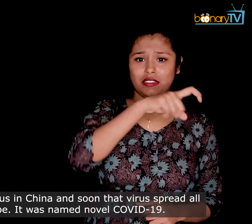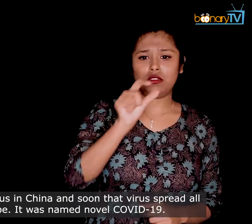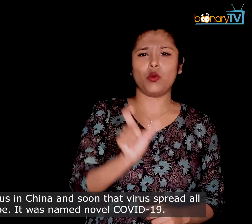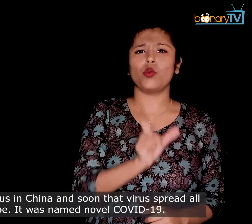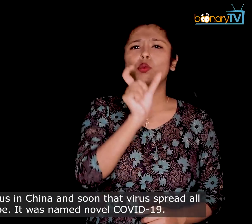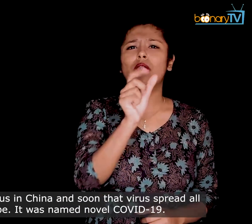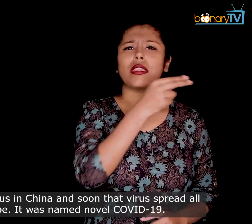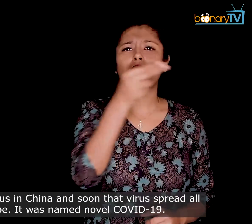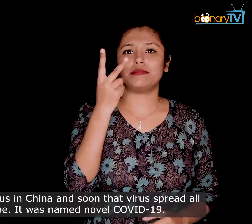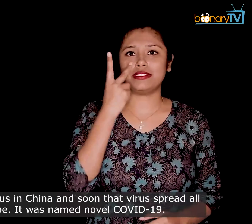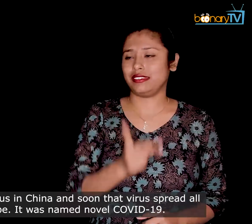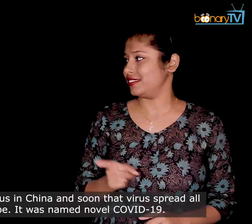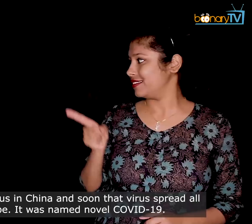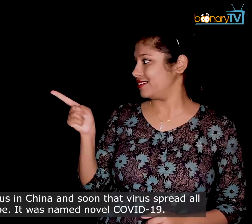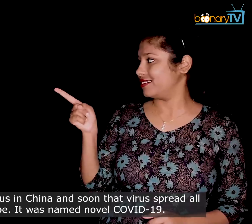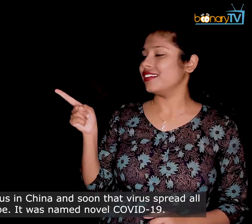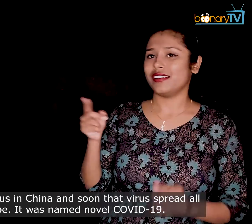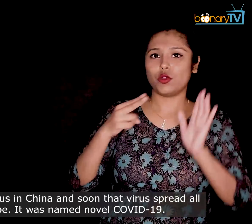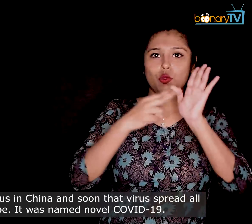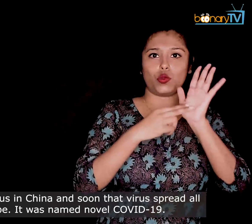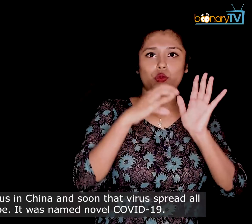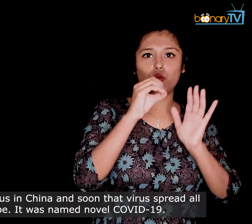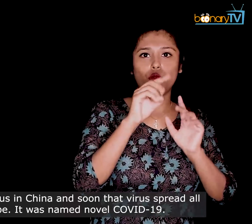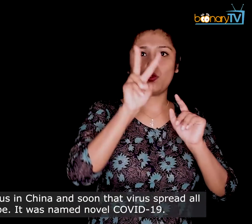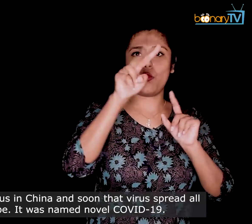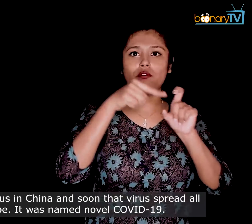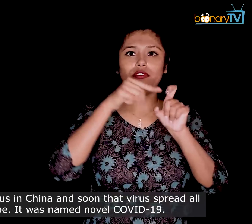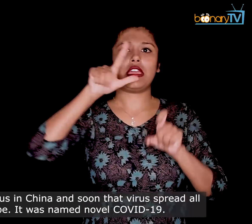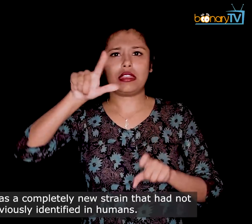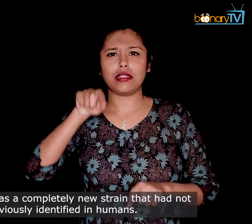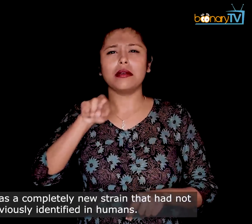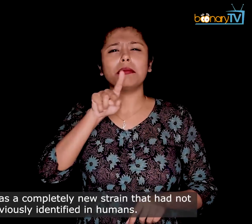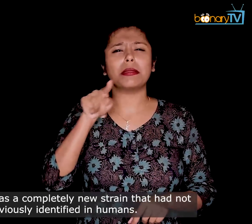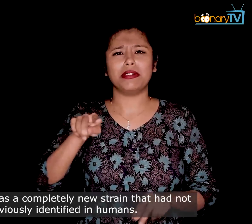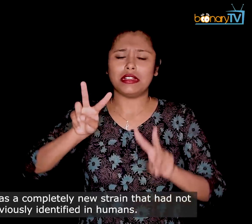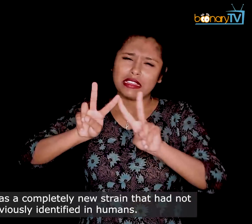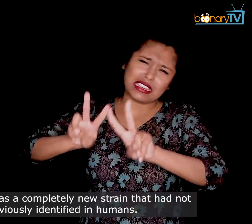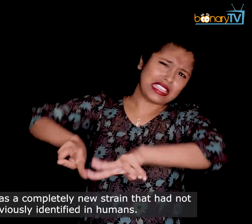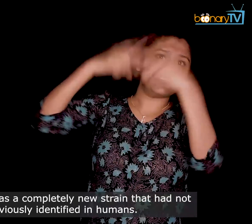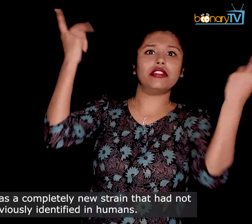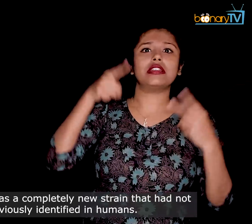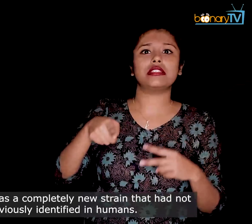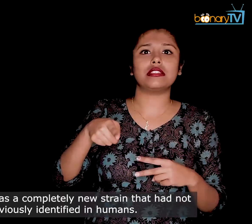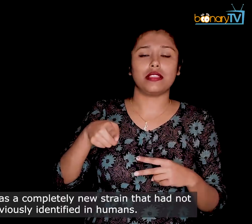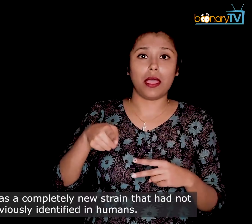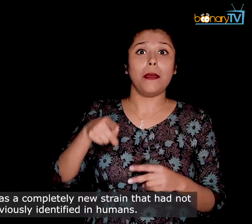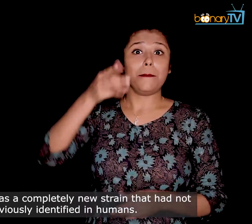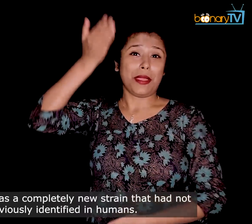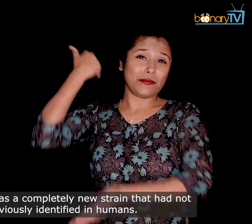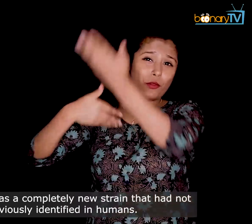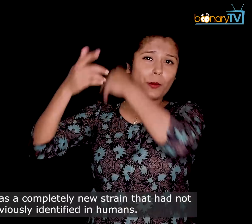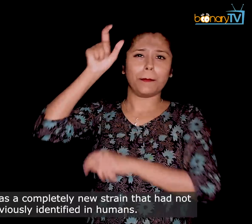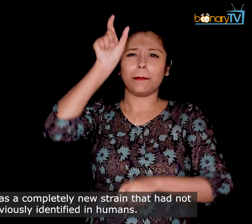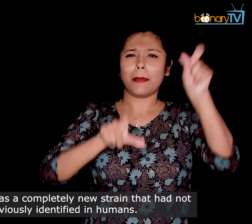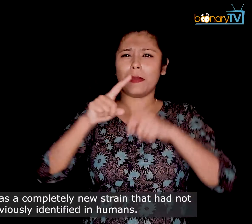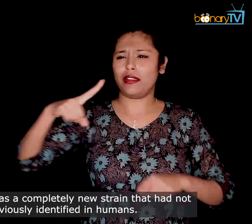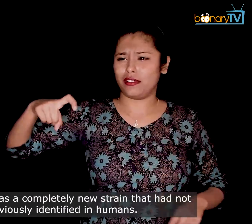named novel covid 19 novel because it was completely new strain